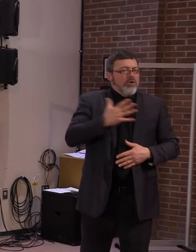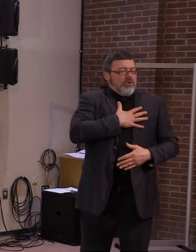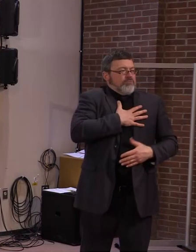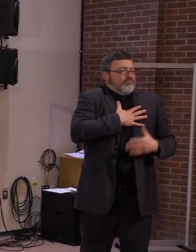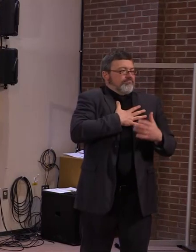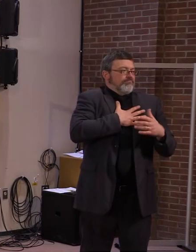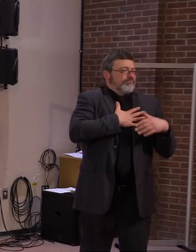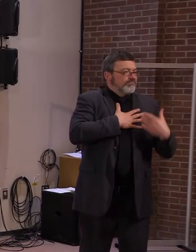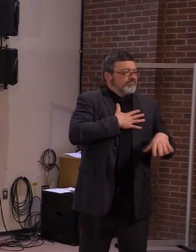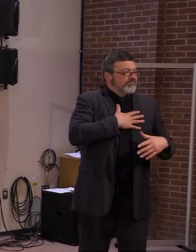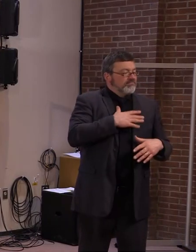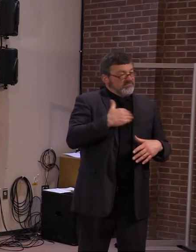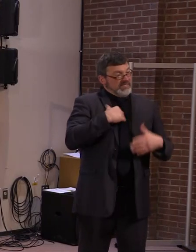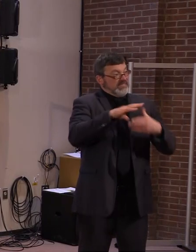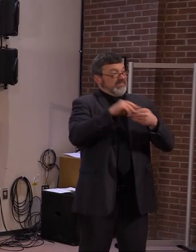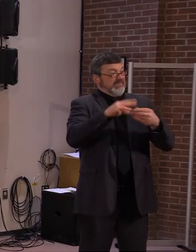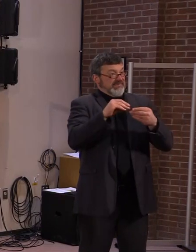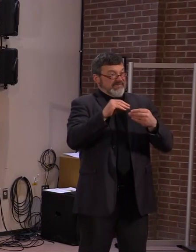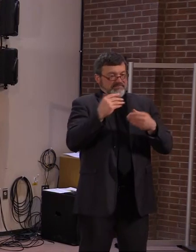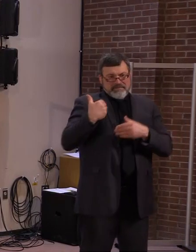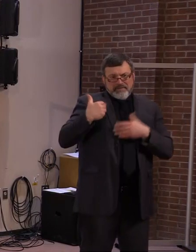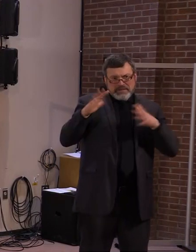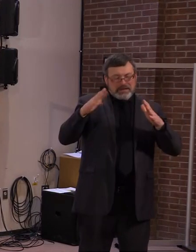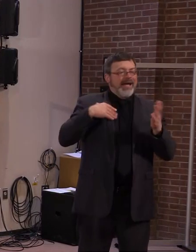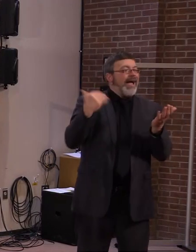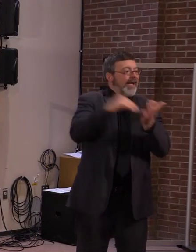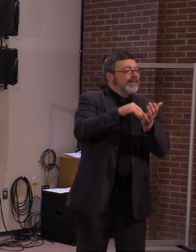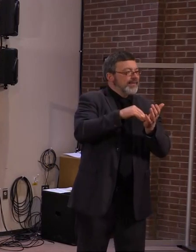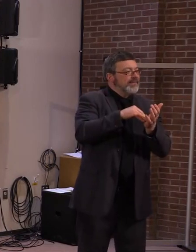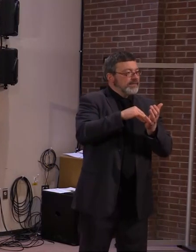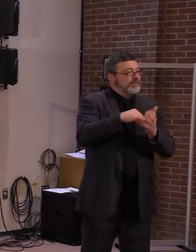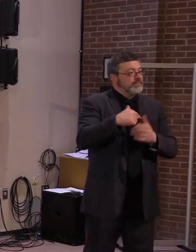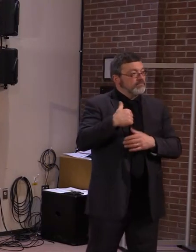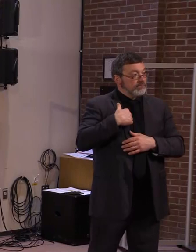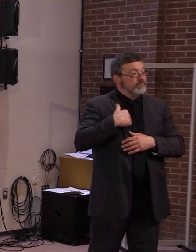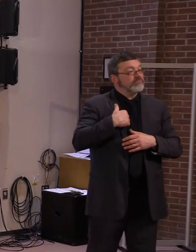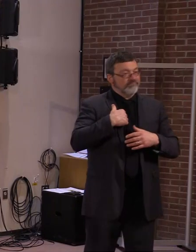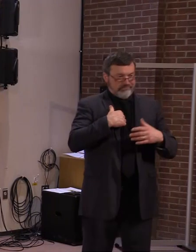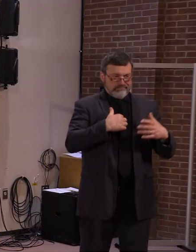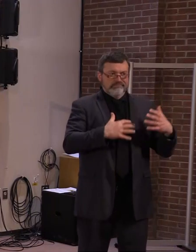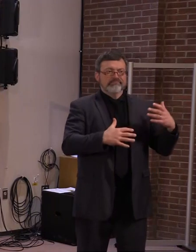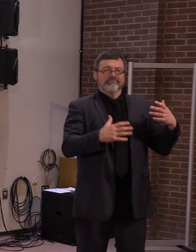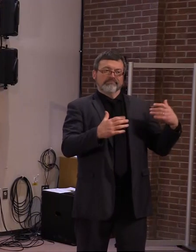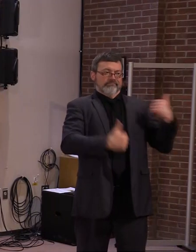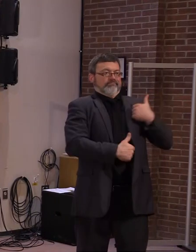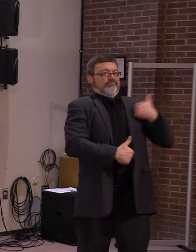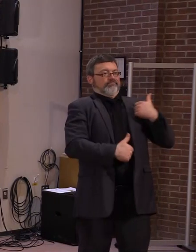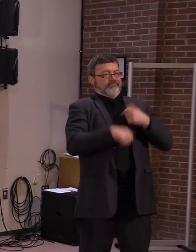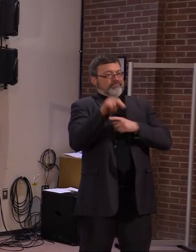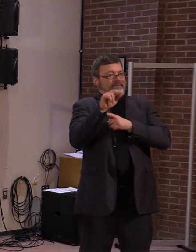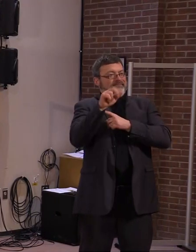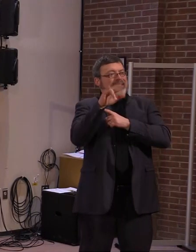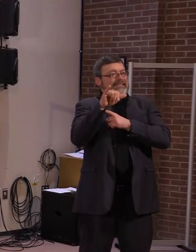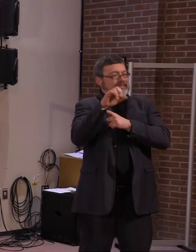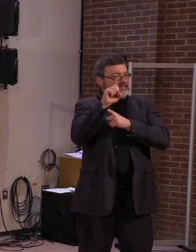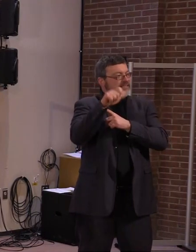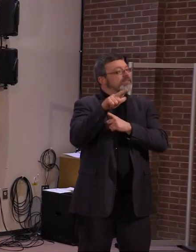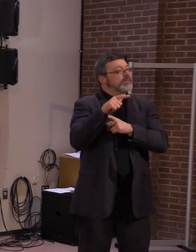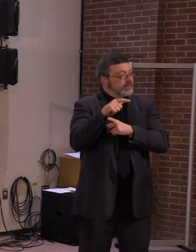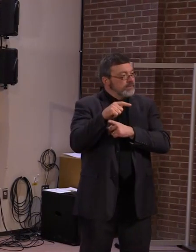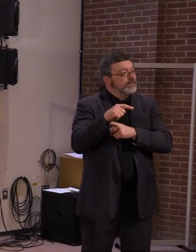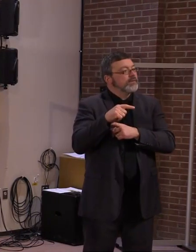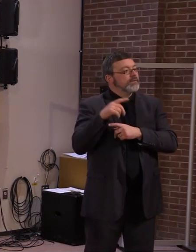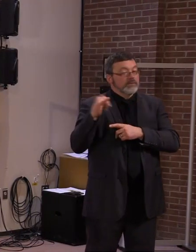I've said this before, but I'll say it again. As a former SEAL, Navy SEAL, the height of compliment in